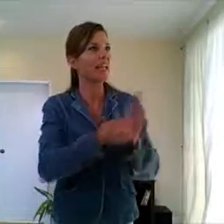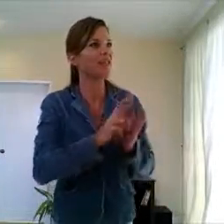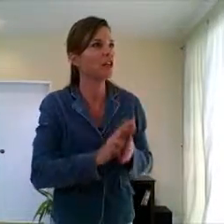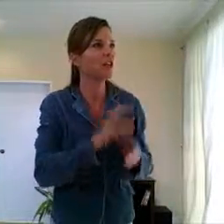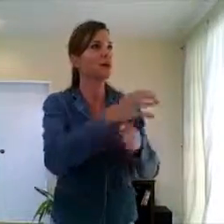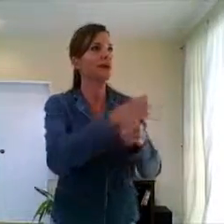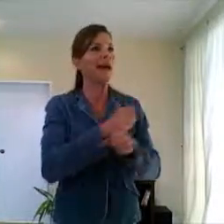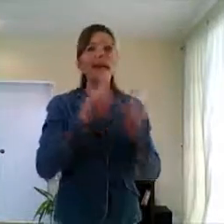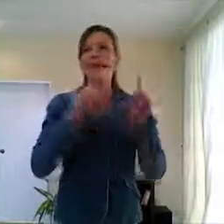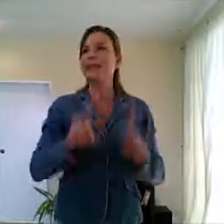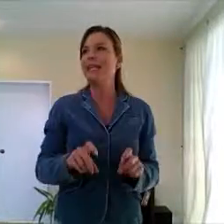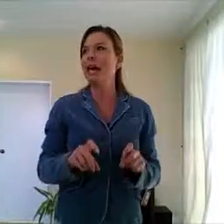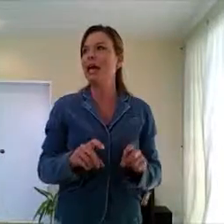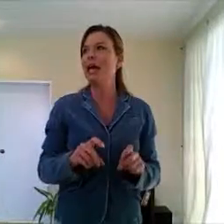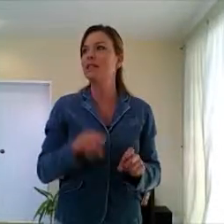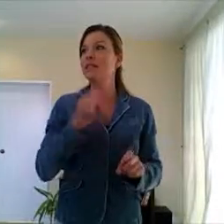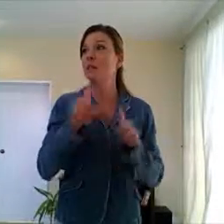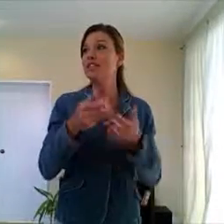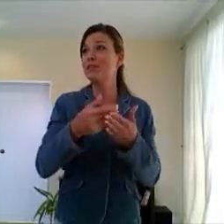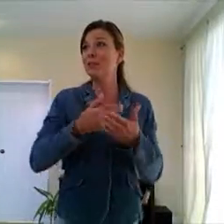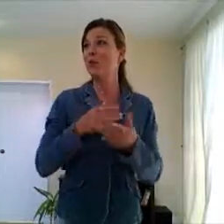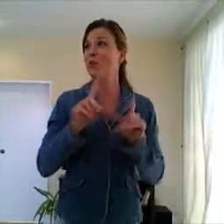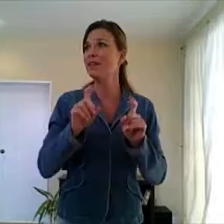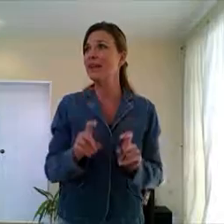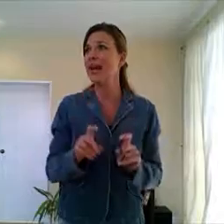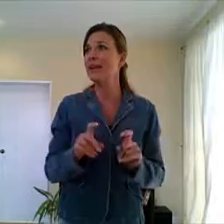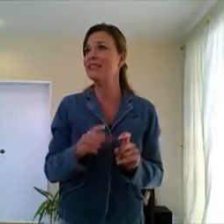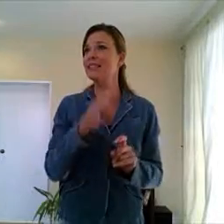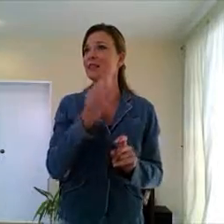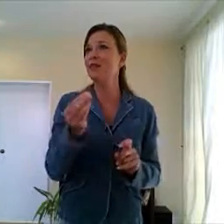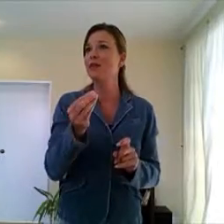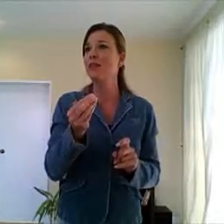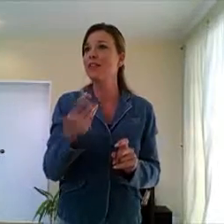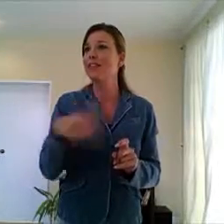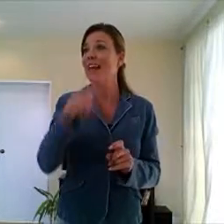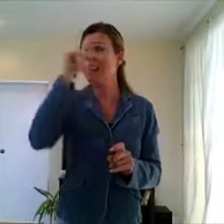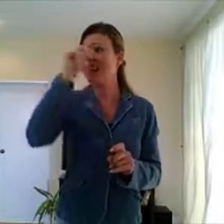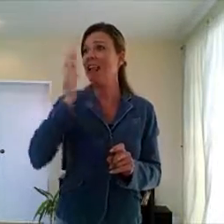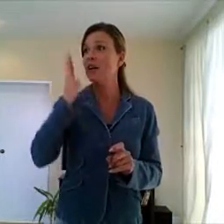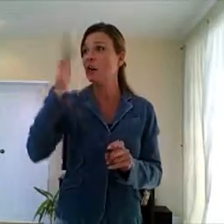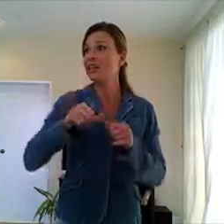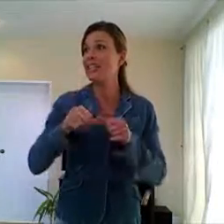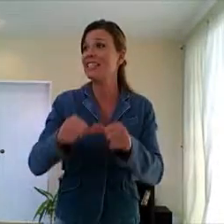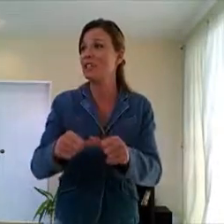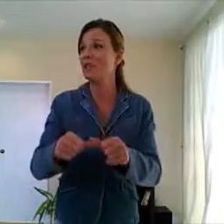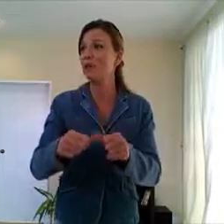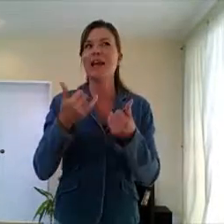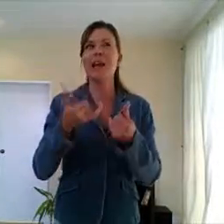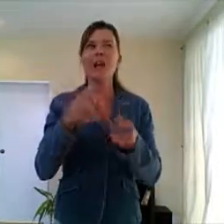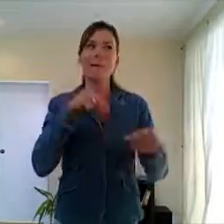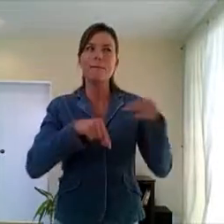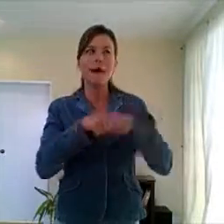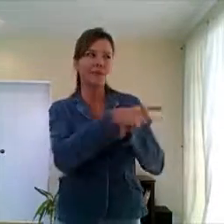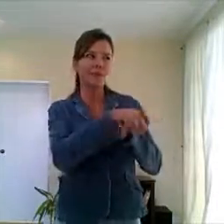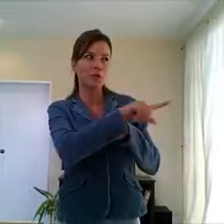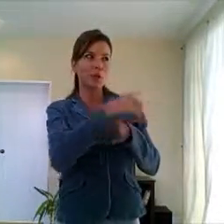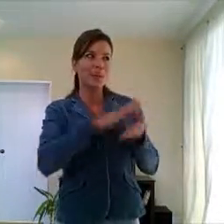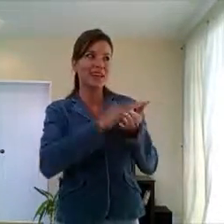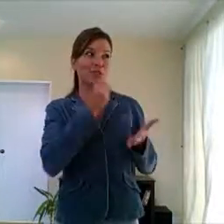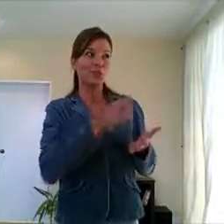test questions the day before the test, that they think the same thing is going to continue. Now back to my students. You guys are very, very bright. Now, if you